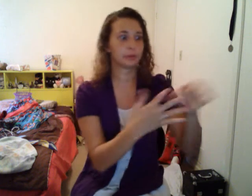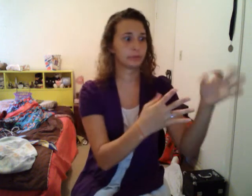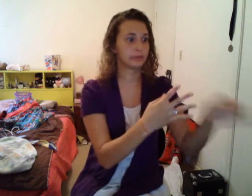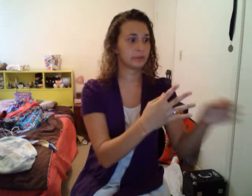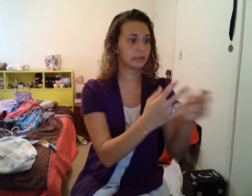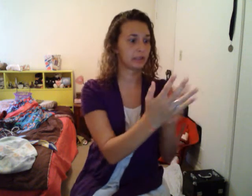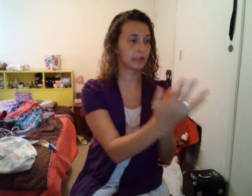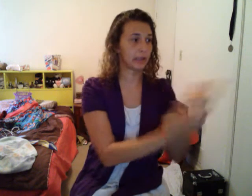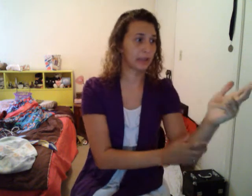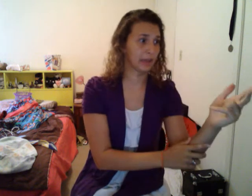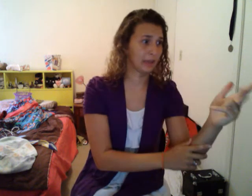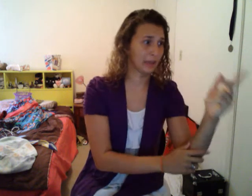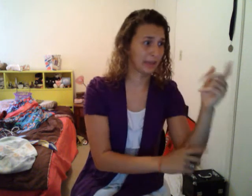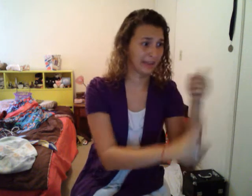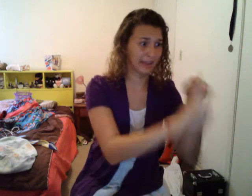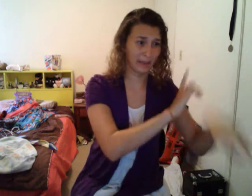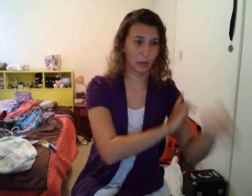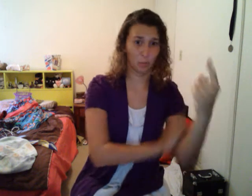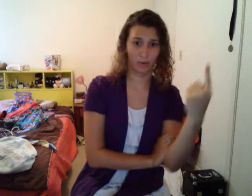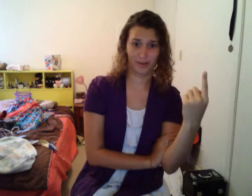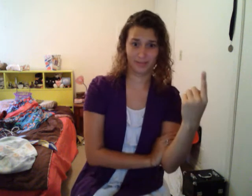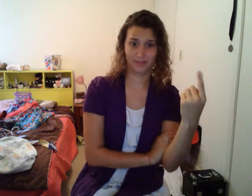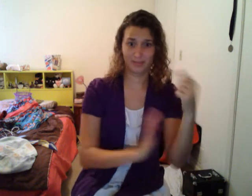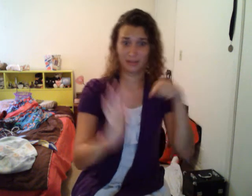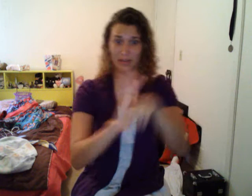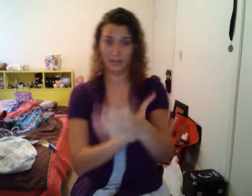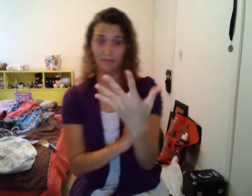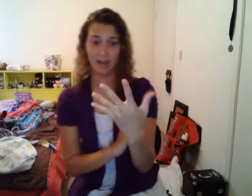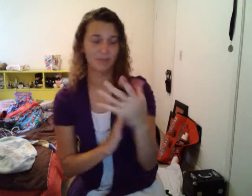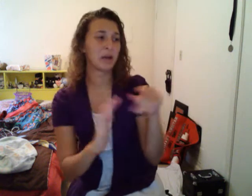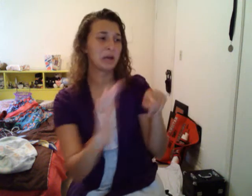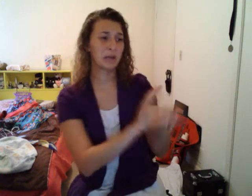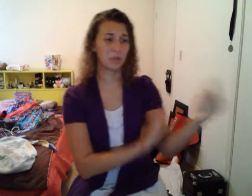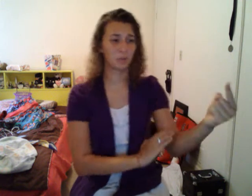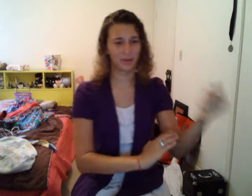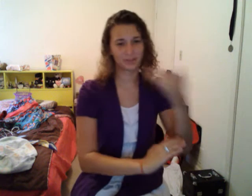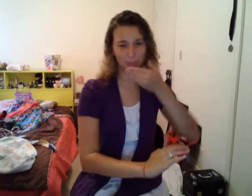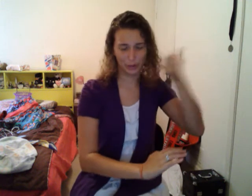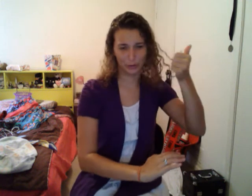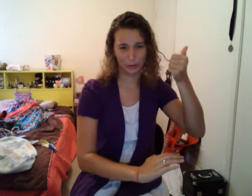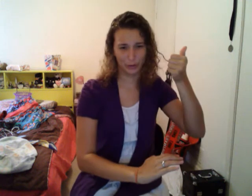It wouldn't be right to kill 5 if you could kill 1 person instead.